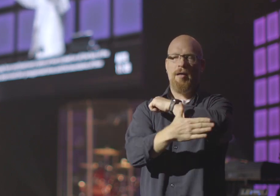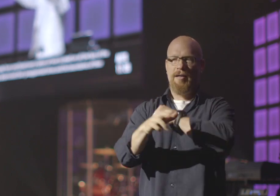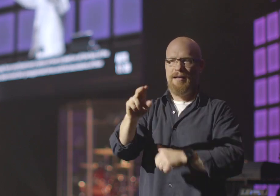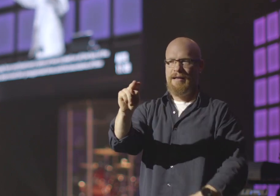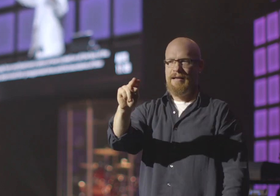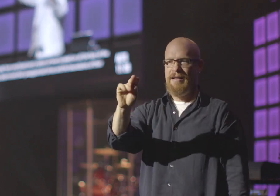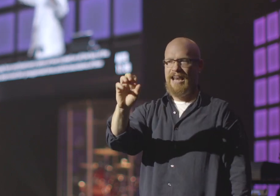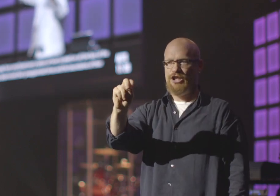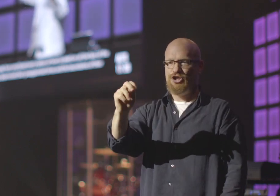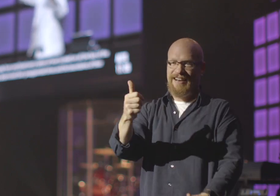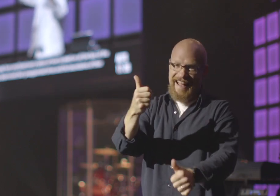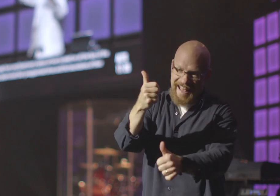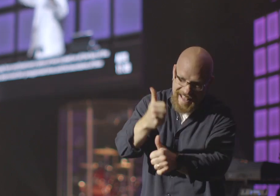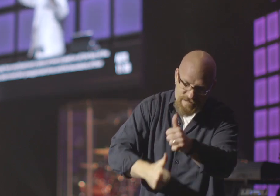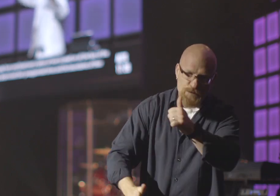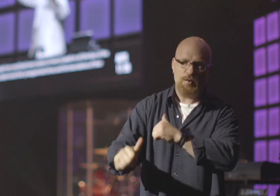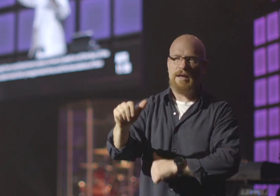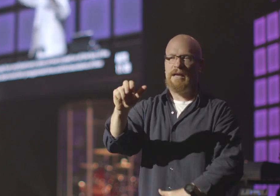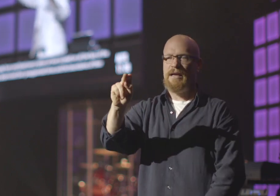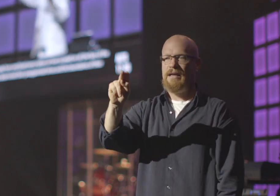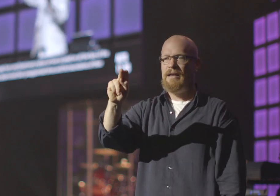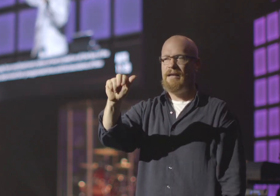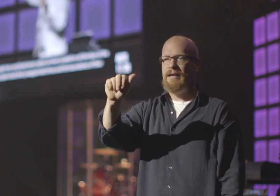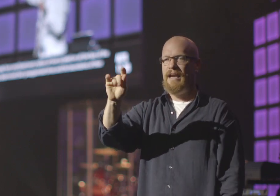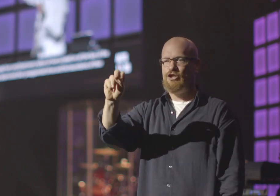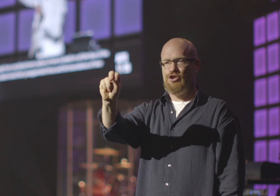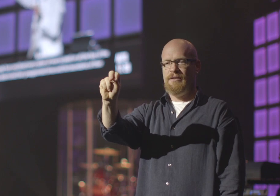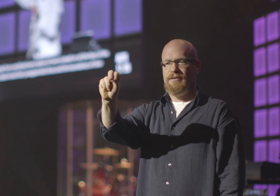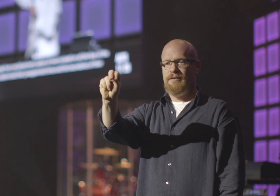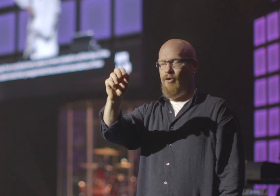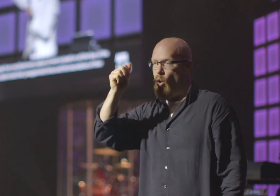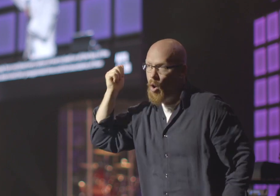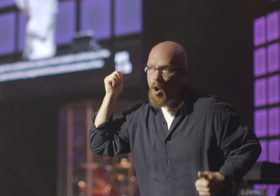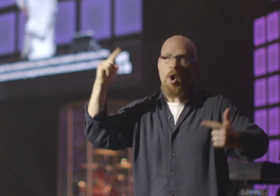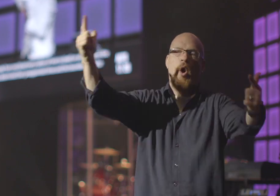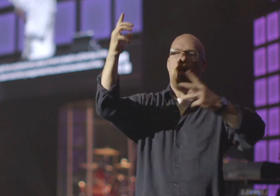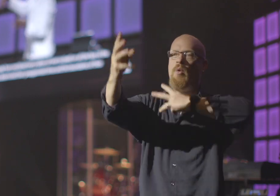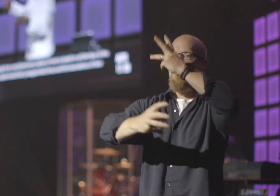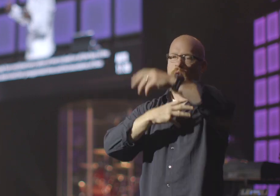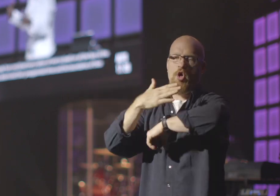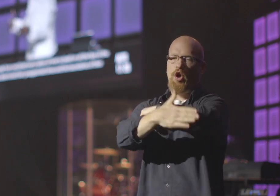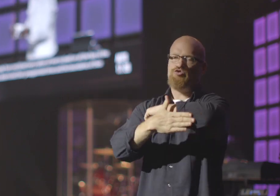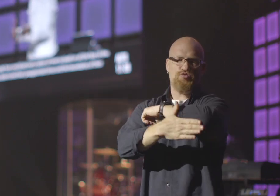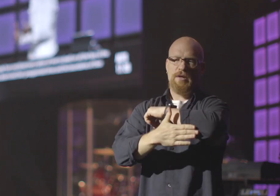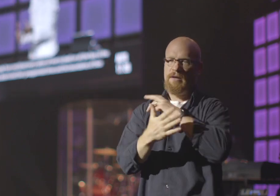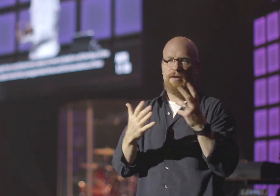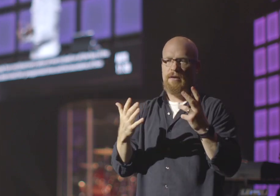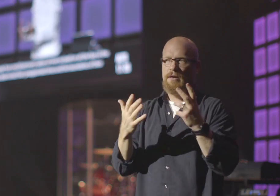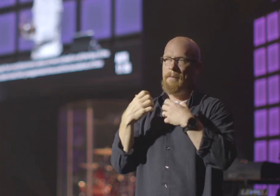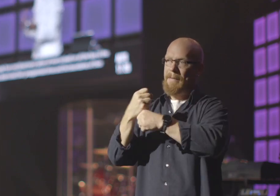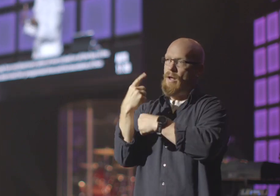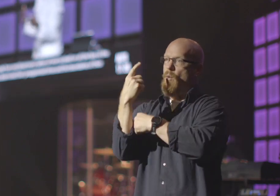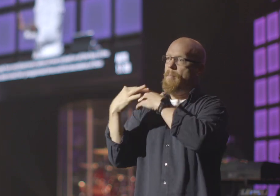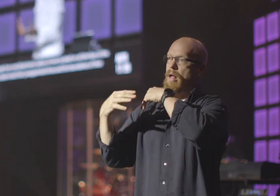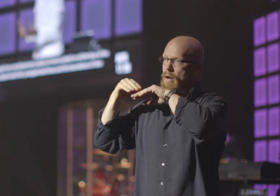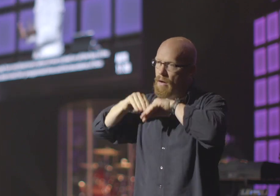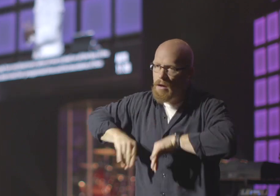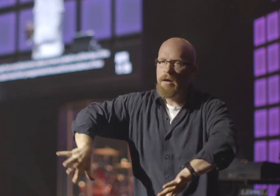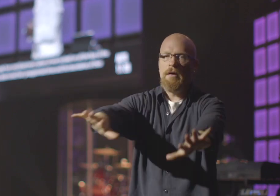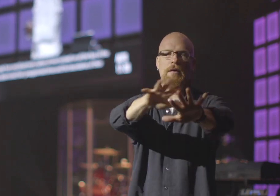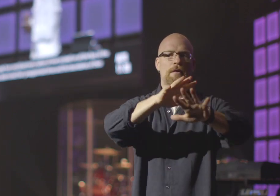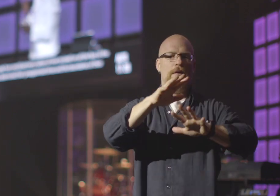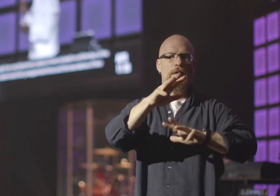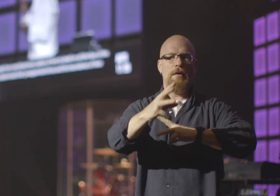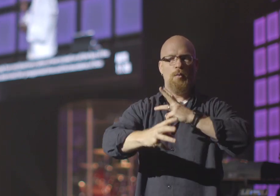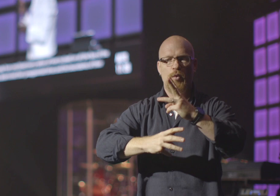nation? Okay, so from one blood, every nation of men to dwell, to live on all the face of the earth,